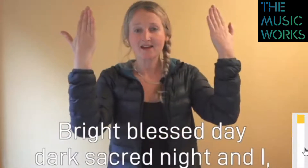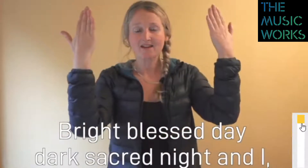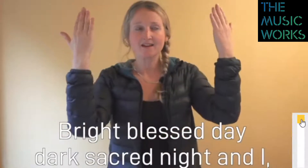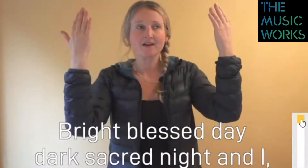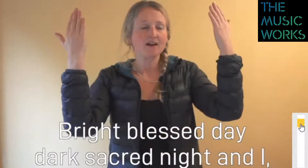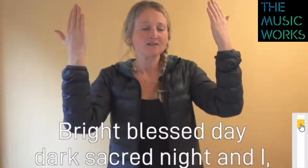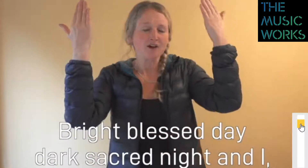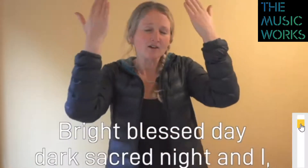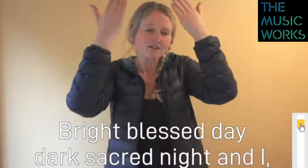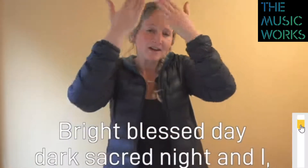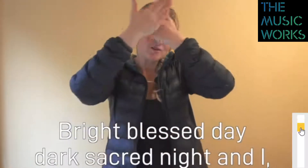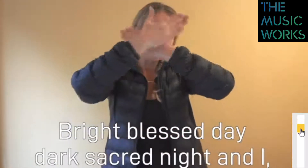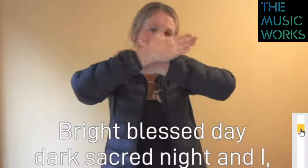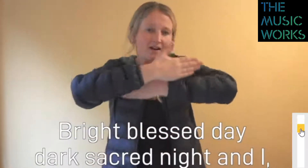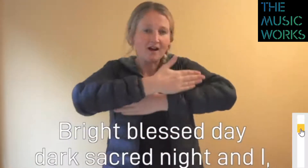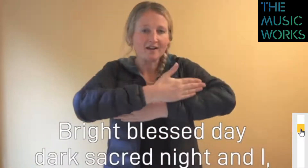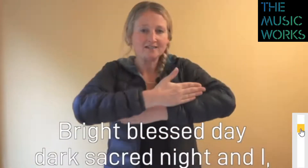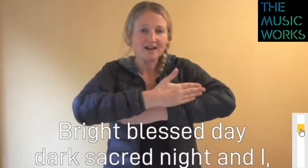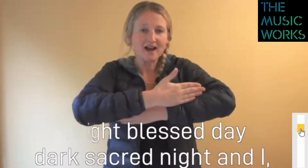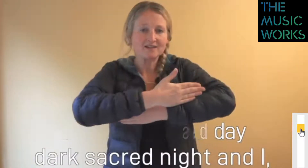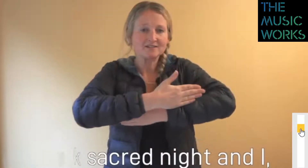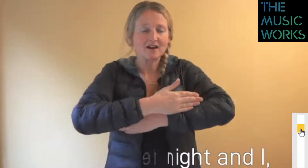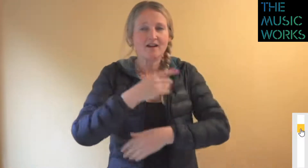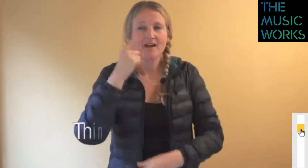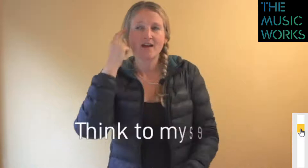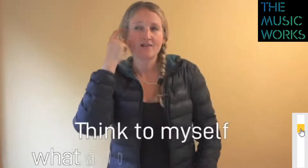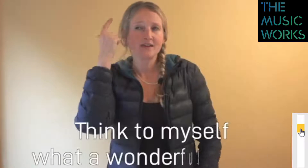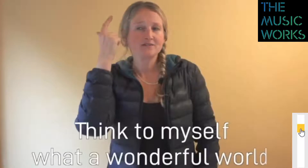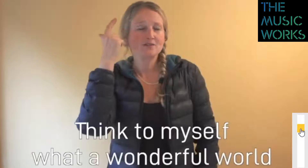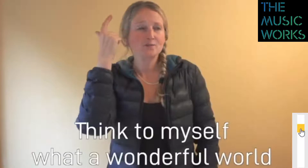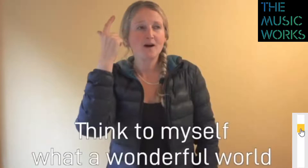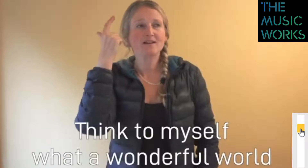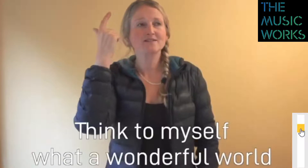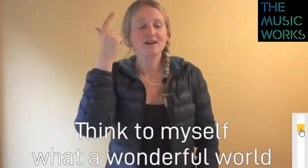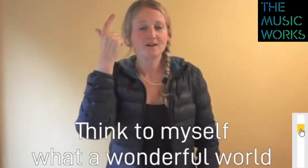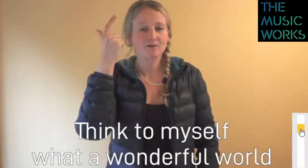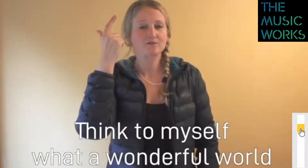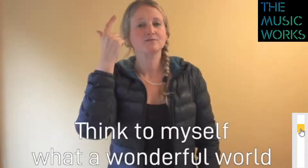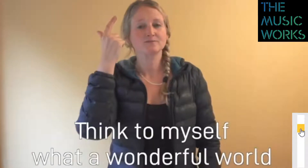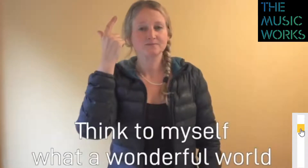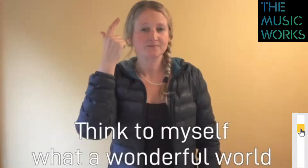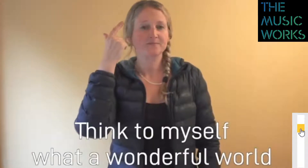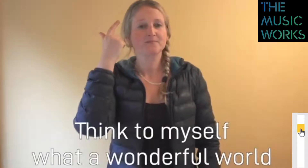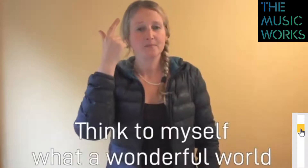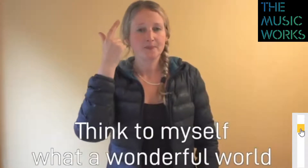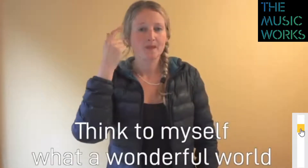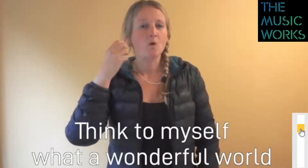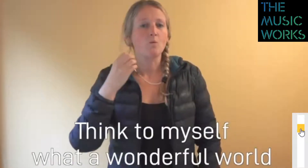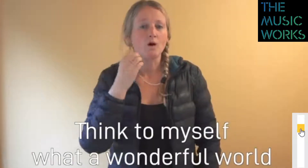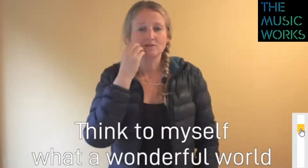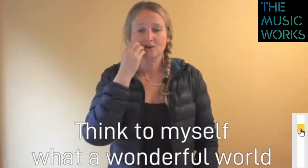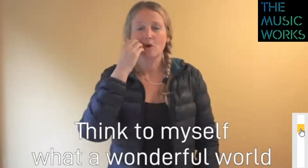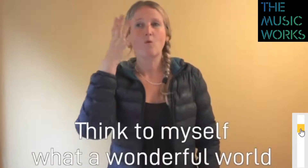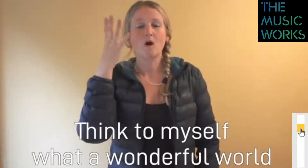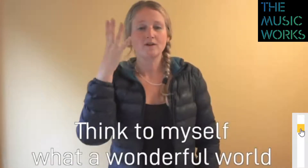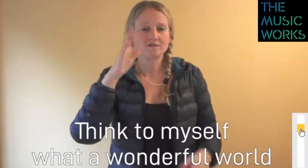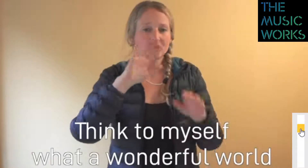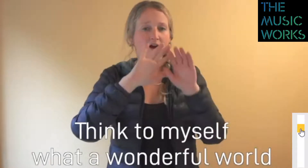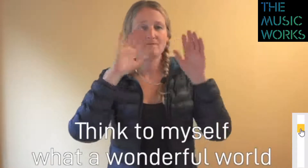the dark sacred night, and I think to myself, what a